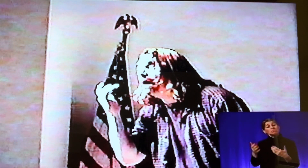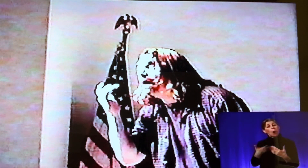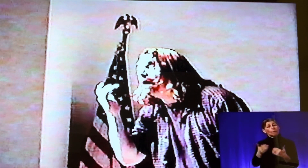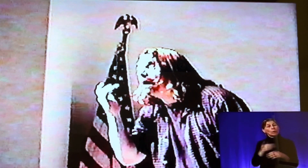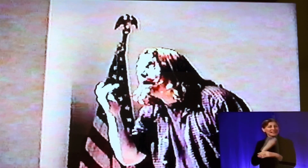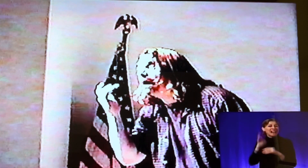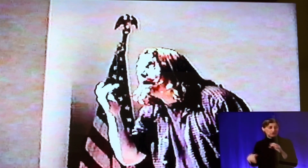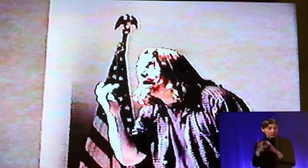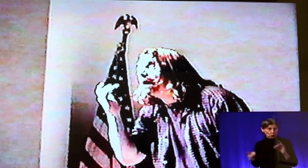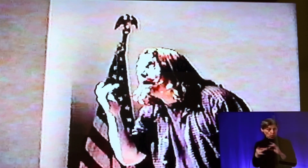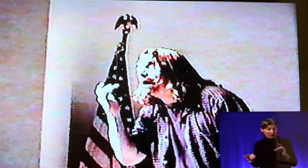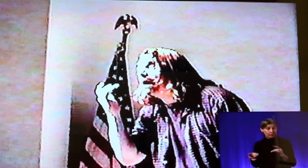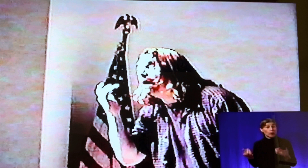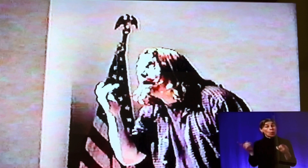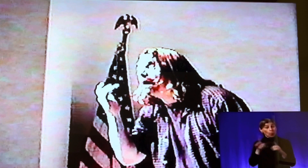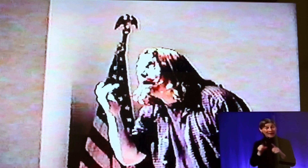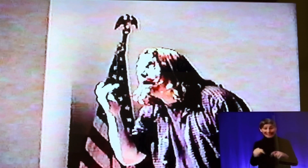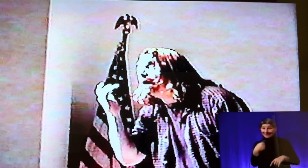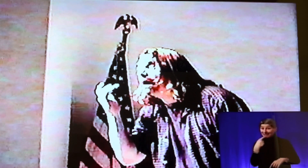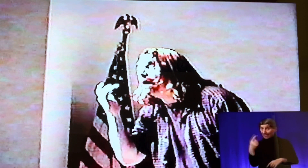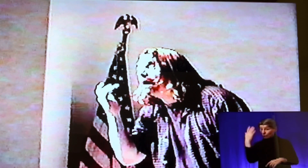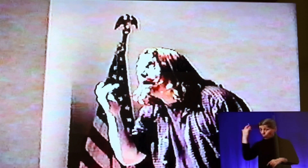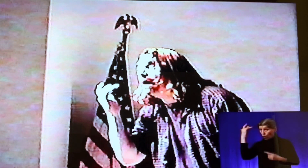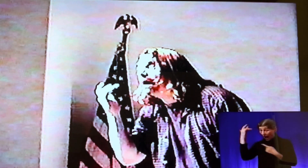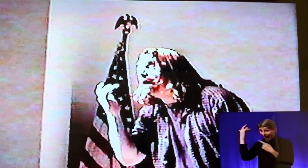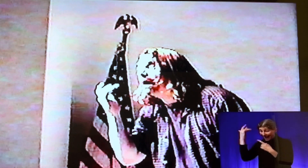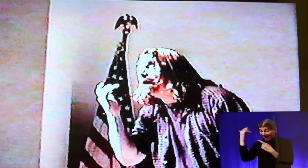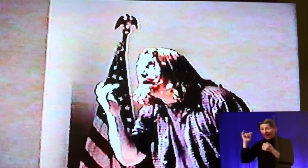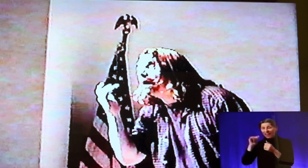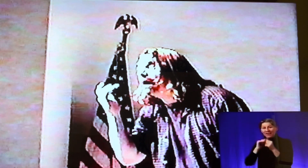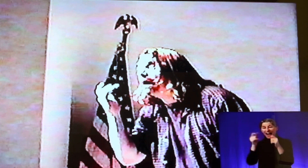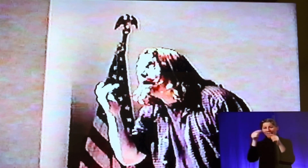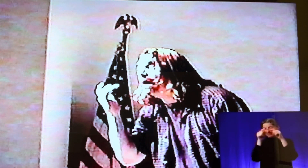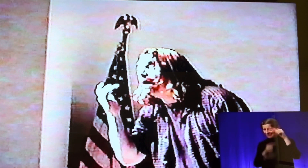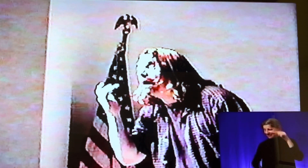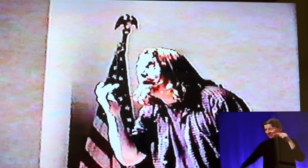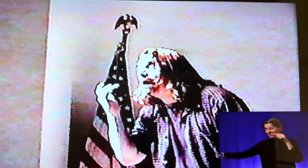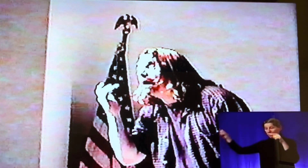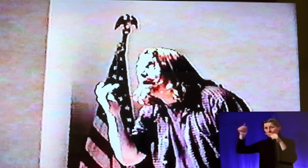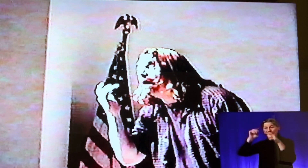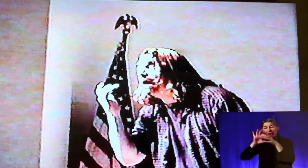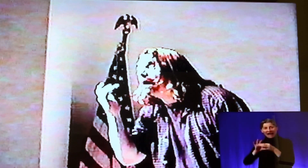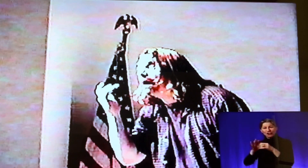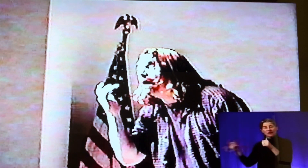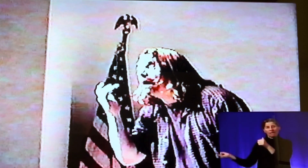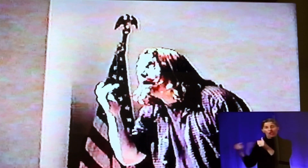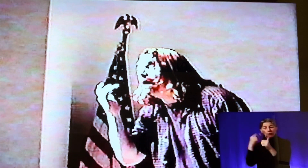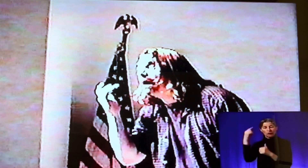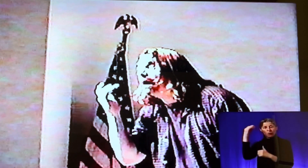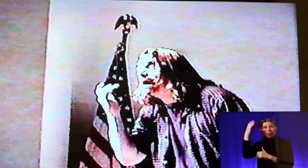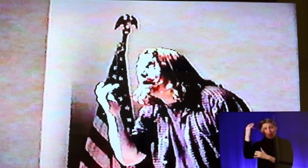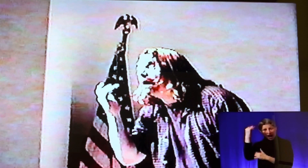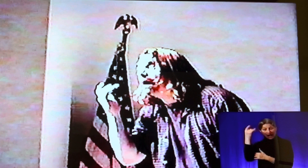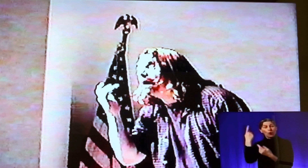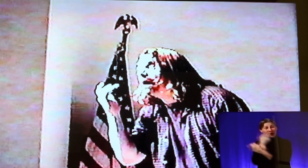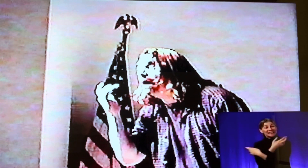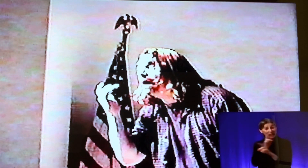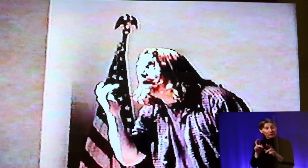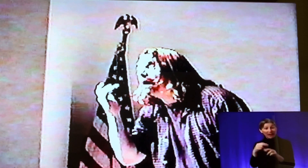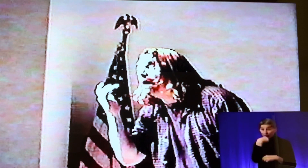he says the why, that matches the first why he had when he was about to tell you the story. And he says, why? I